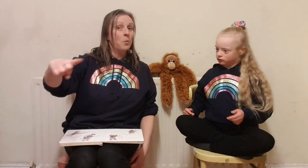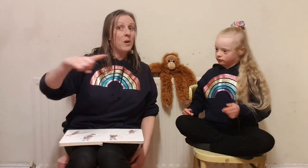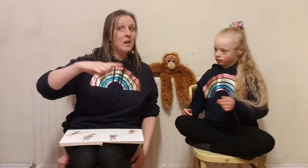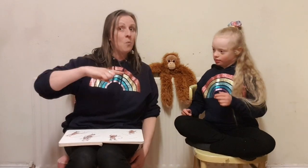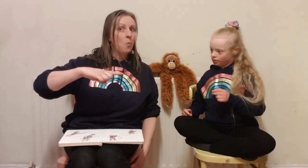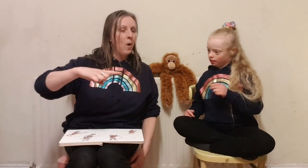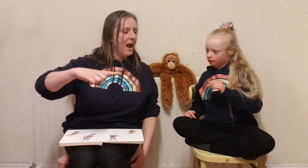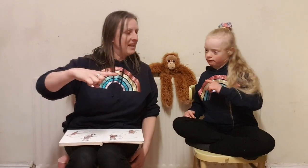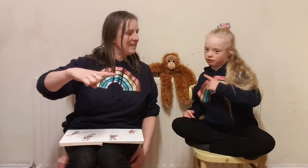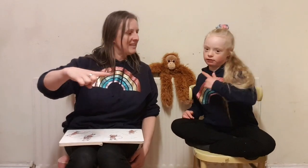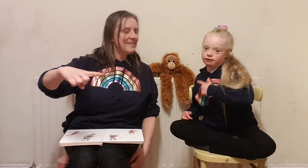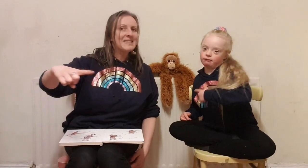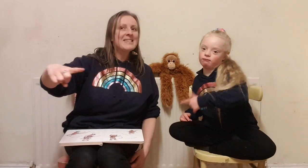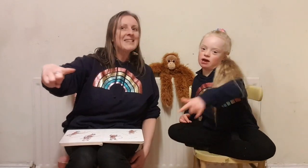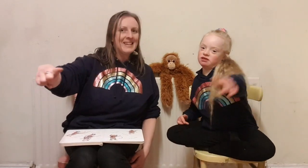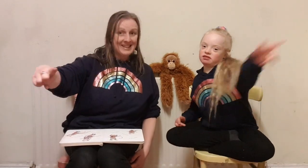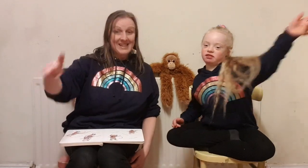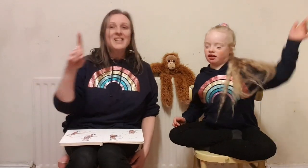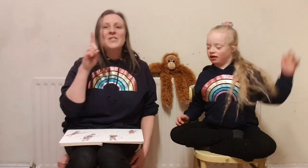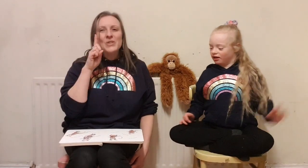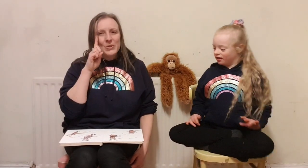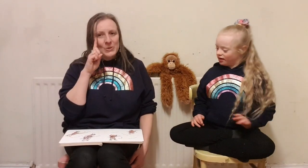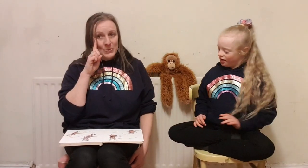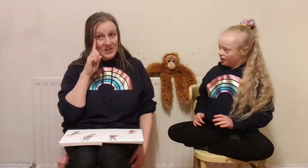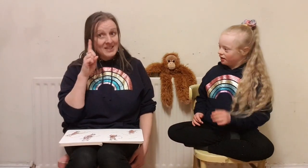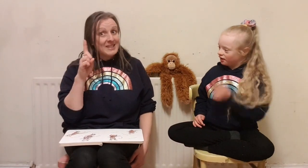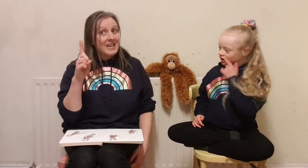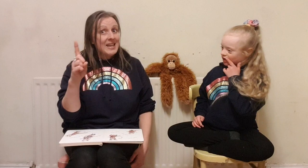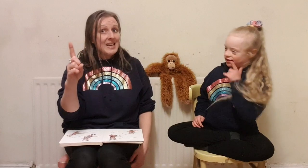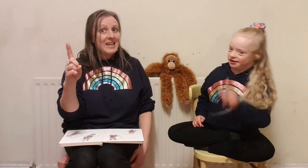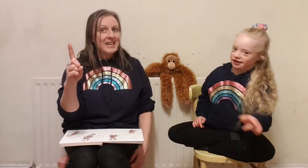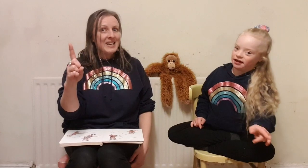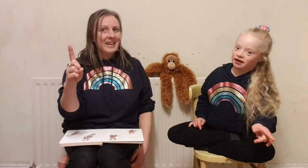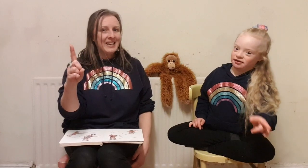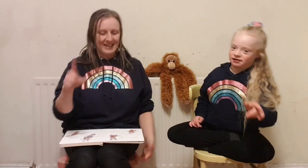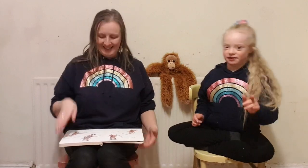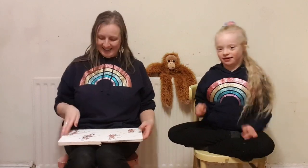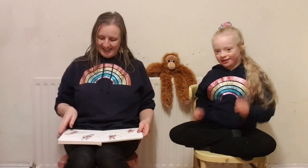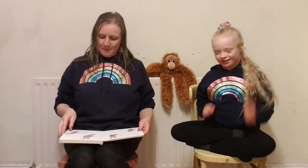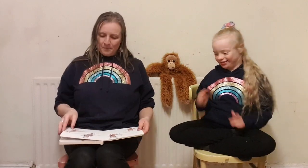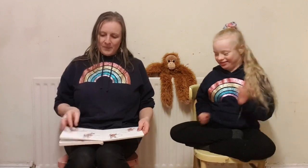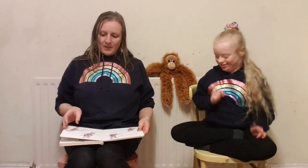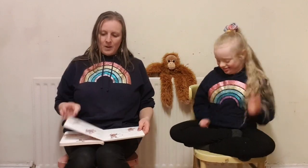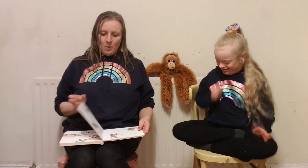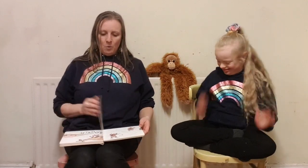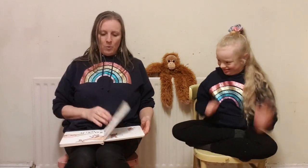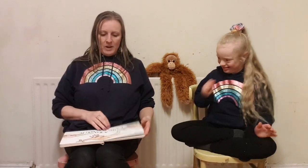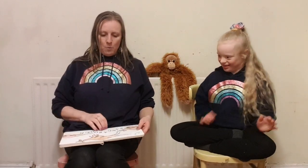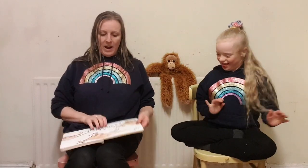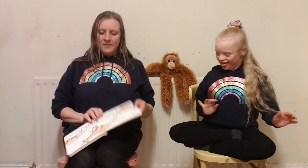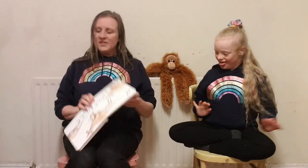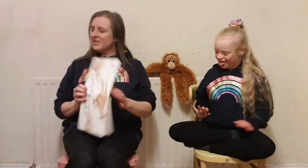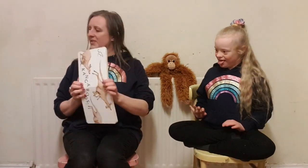We went. We went. To see. See. We went to